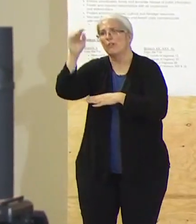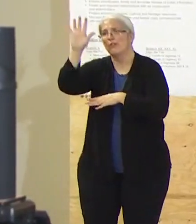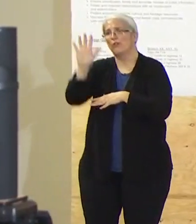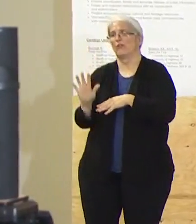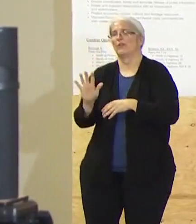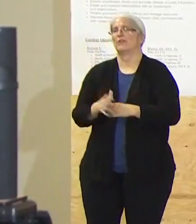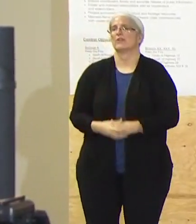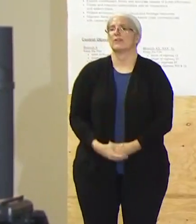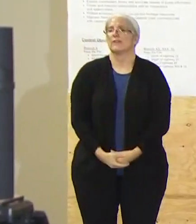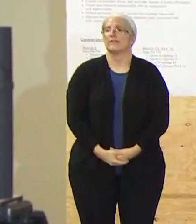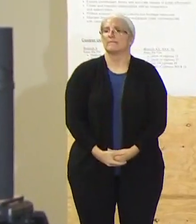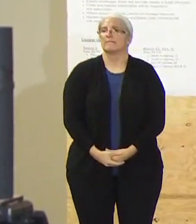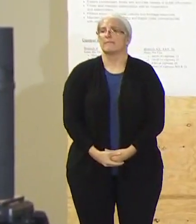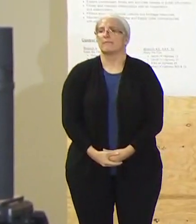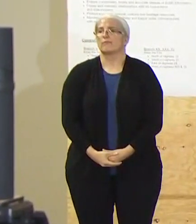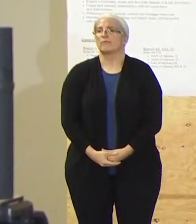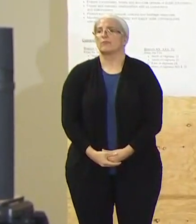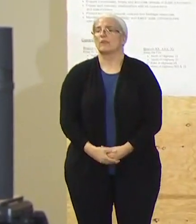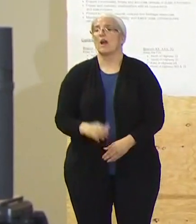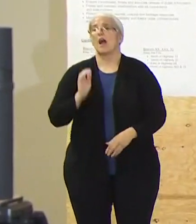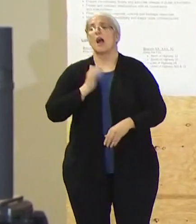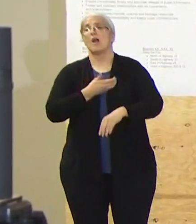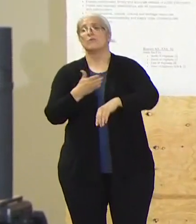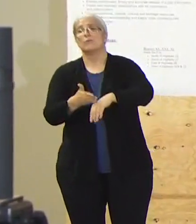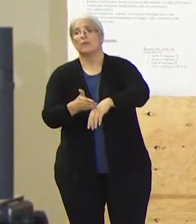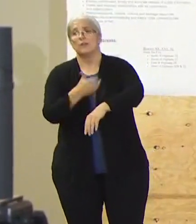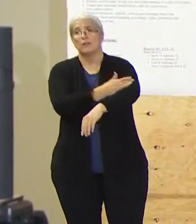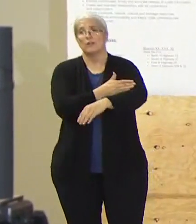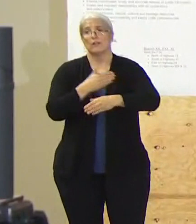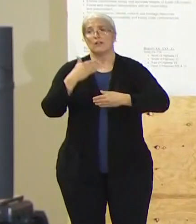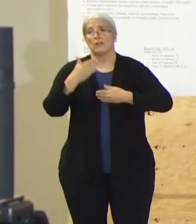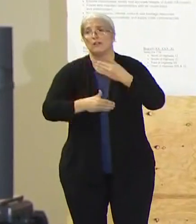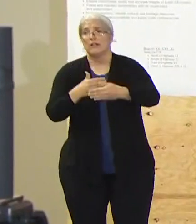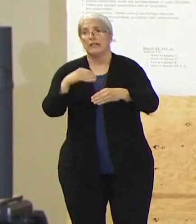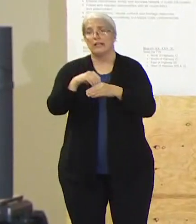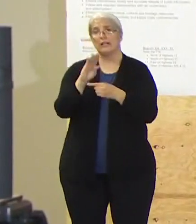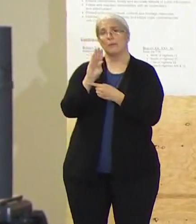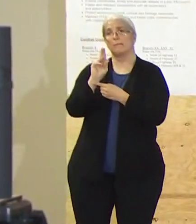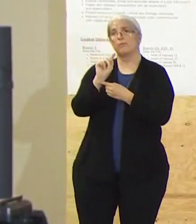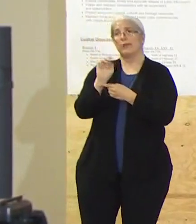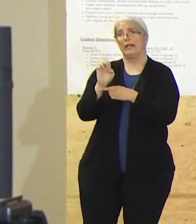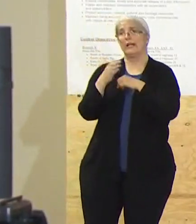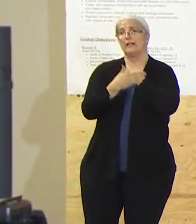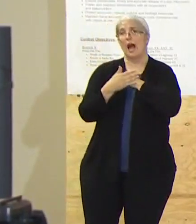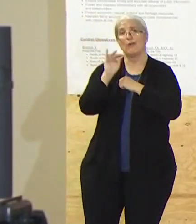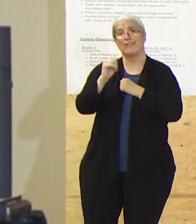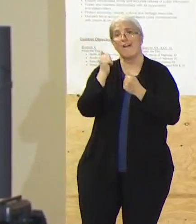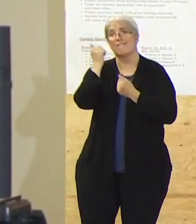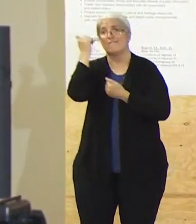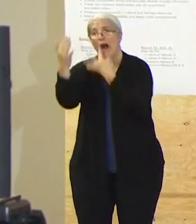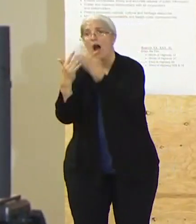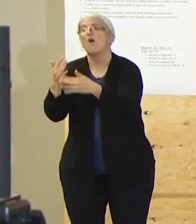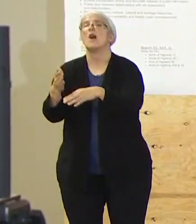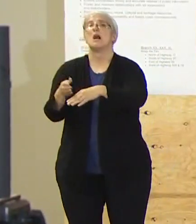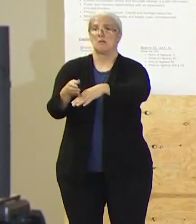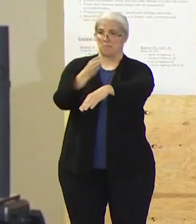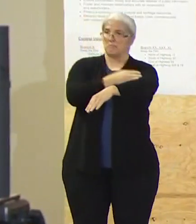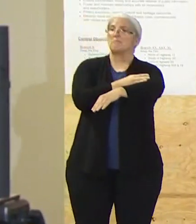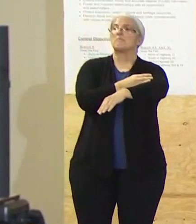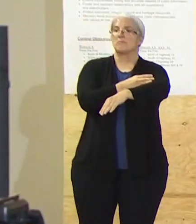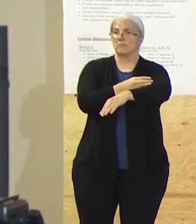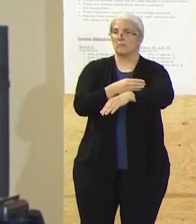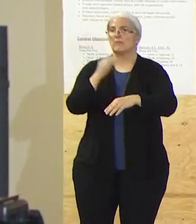We're making progress on the Butte Fire Complex, lightning complex up north, making some progress on that Jones